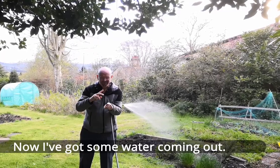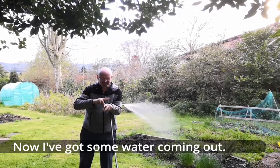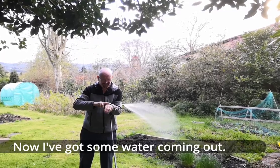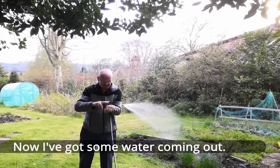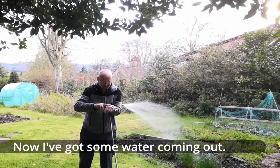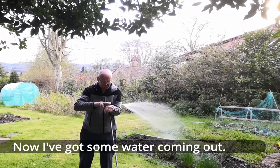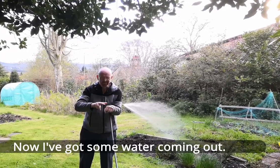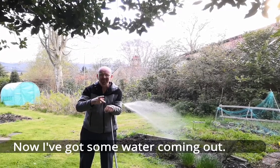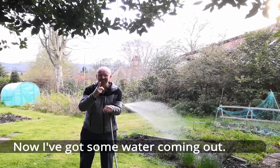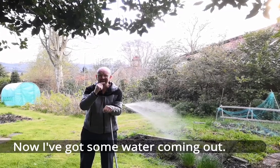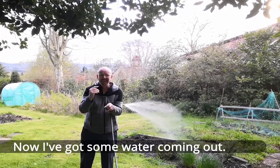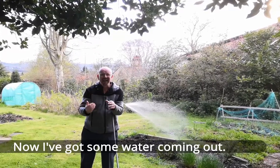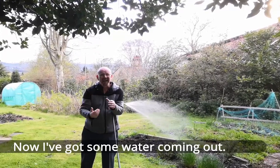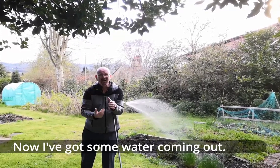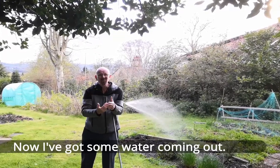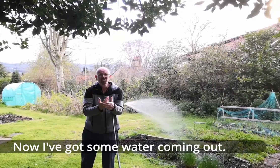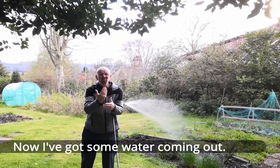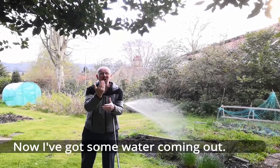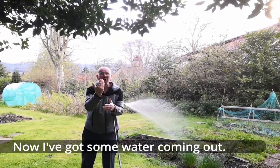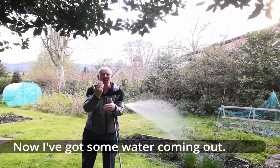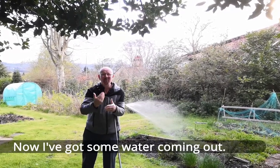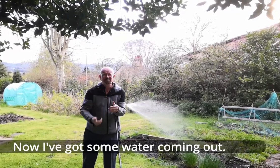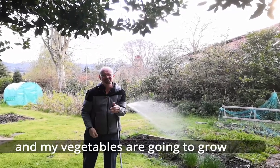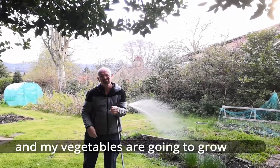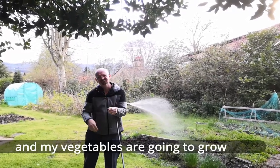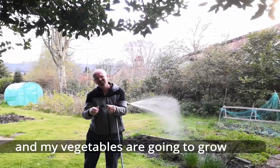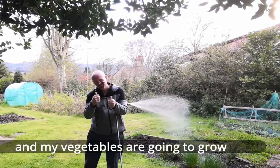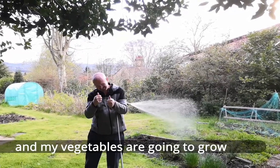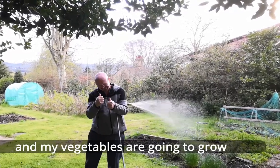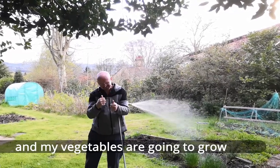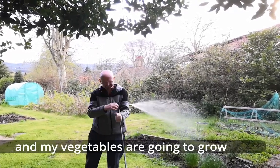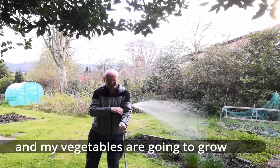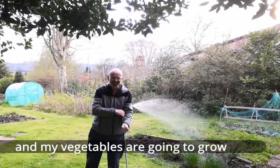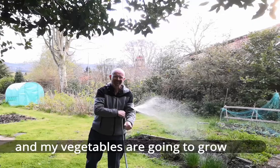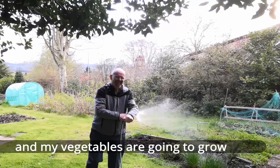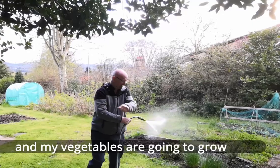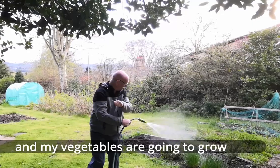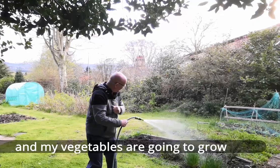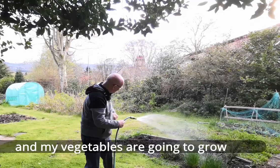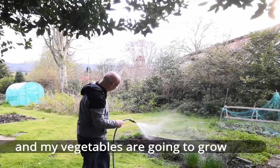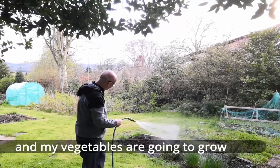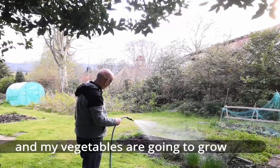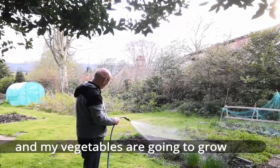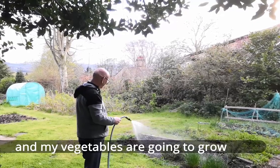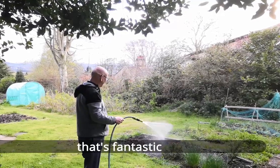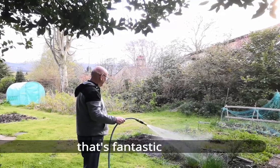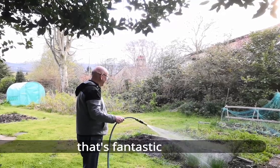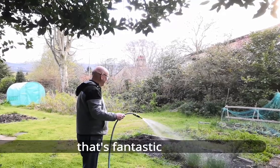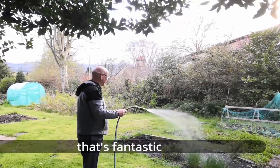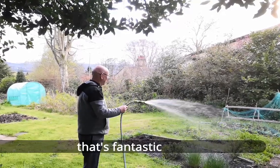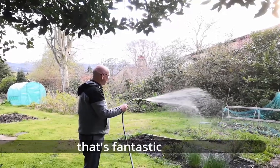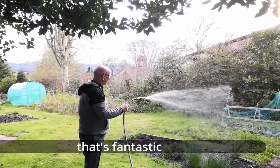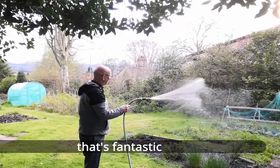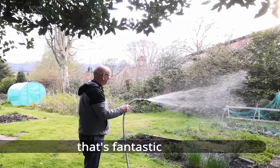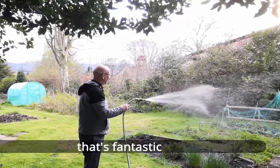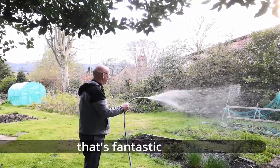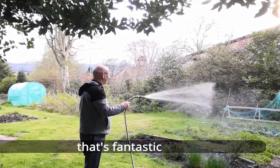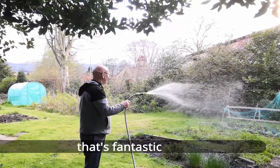now I've got some water coming out and my vegetables